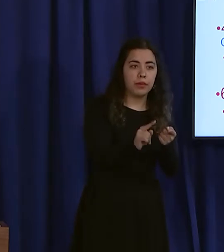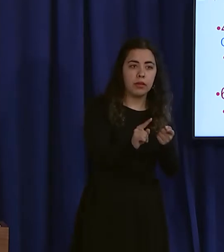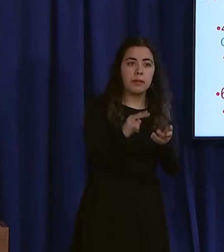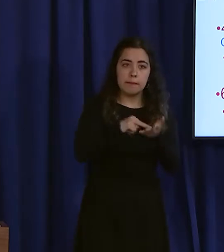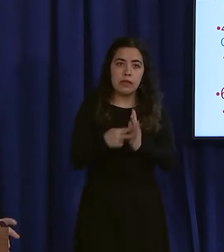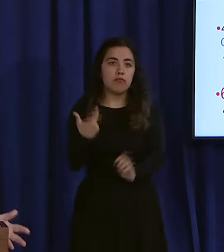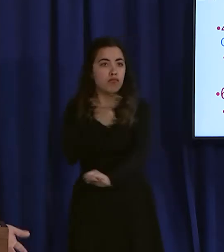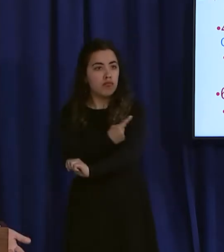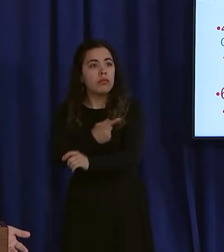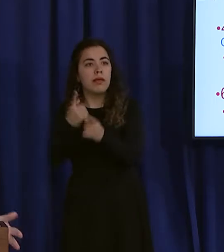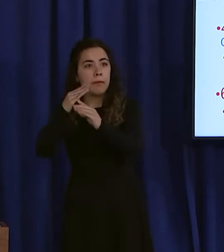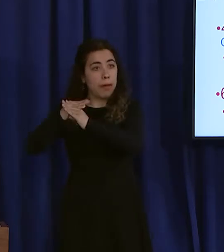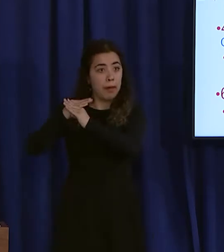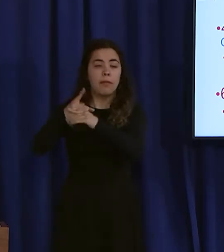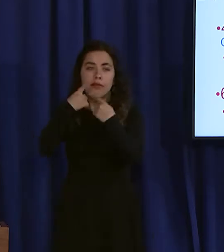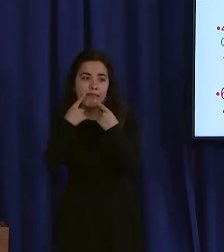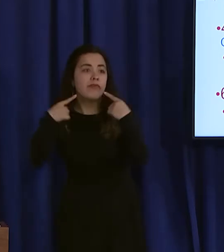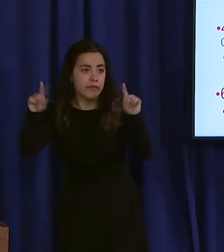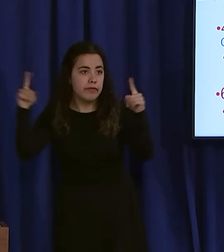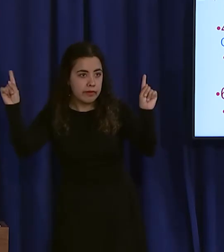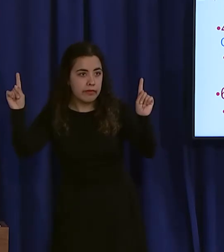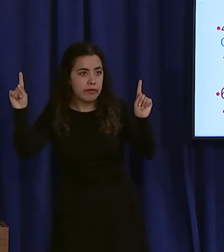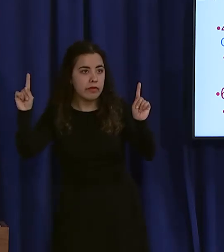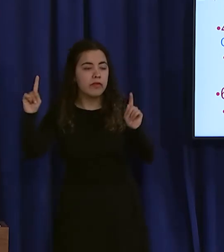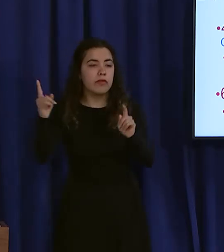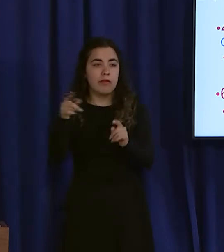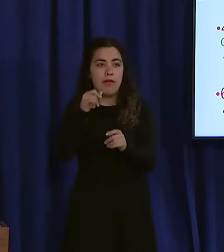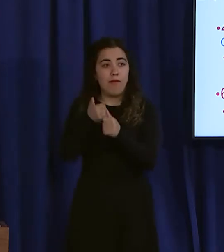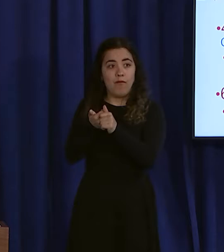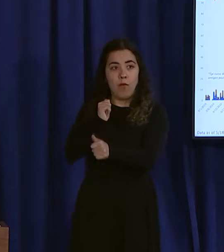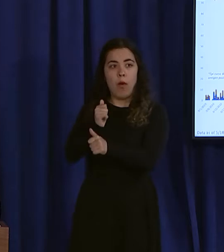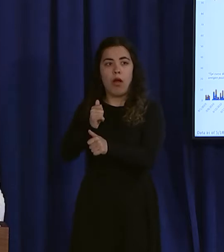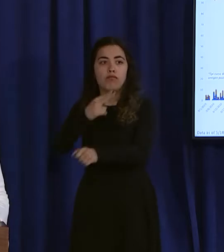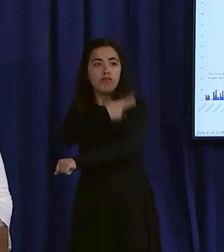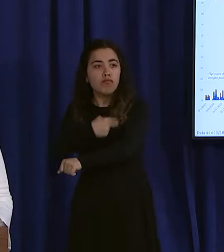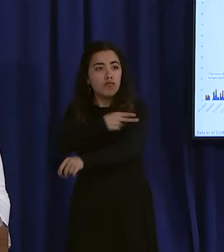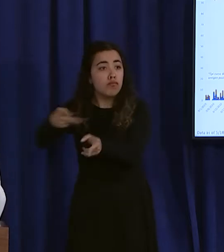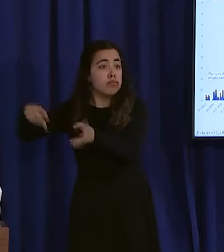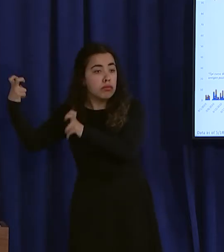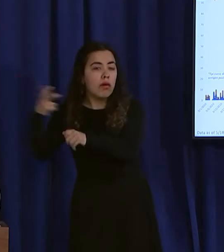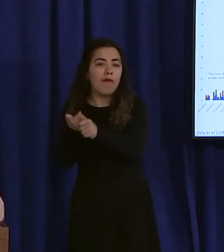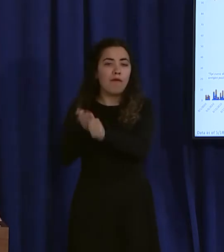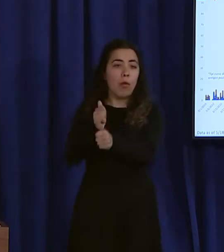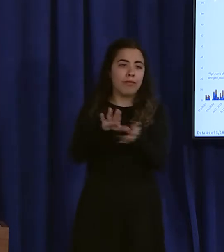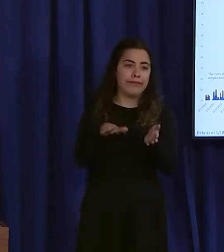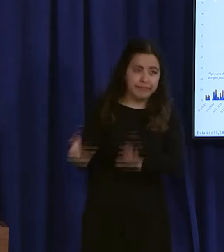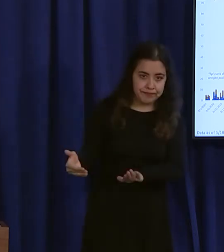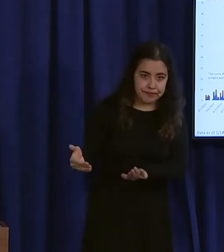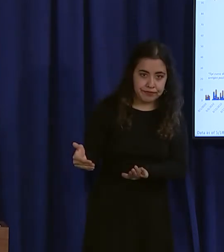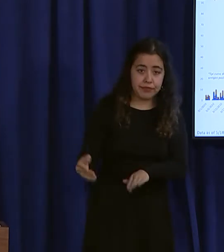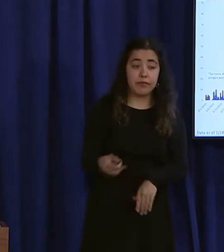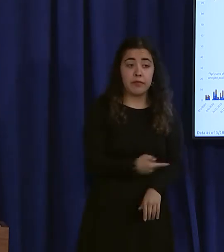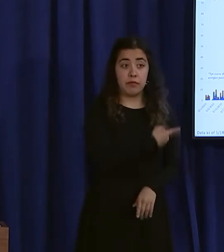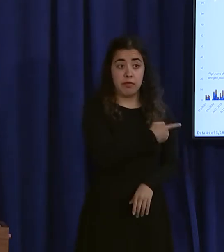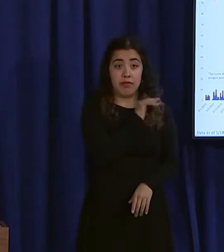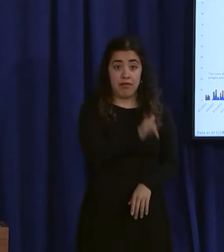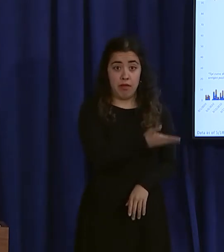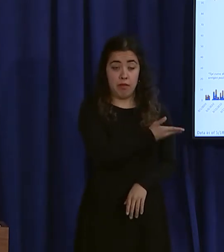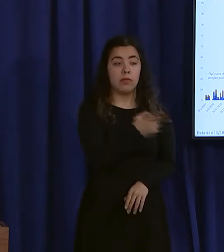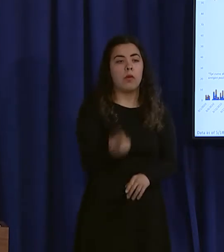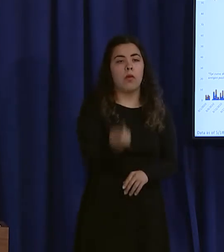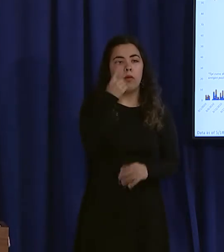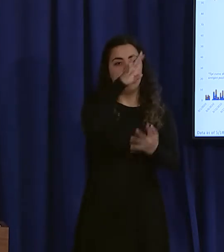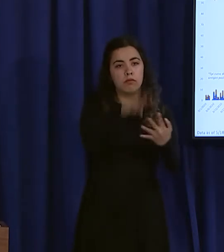for preventing severe illness like hospitalization and death. And this is just one graph to show you in our